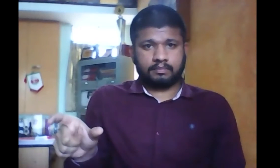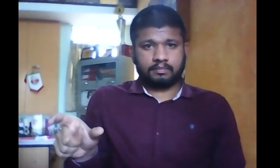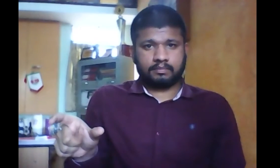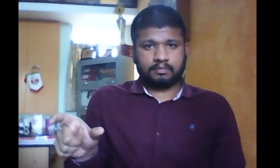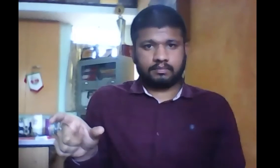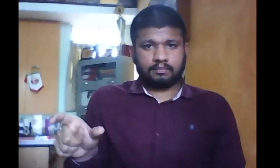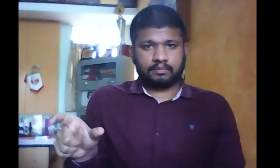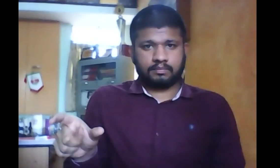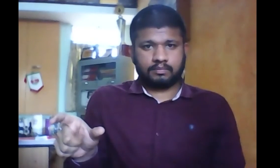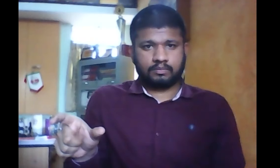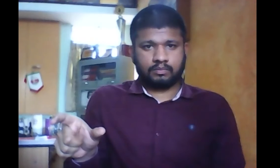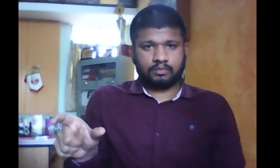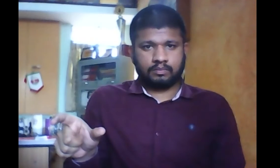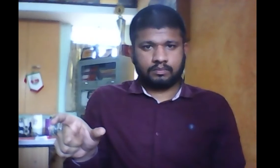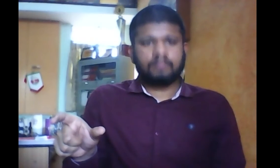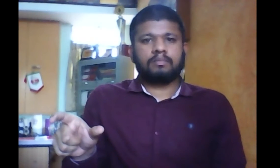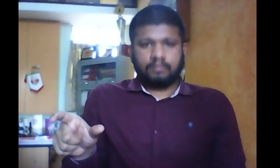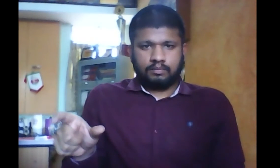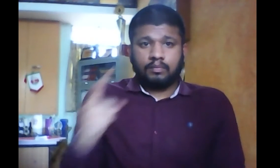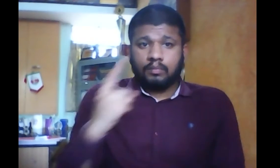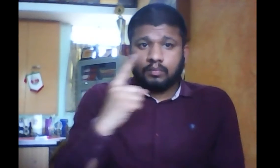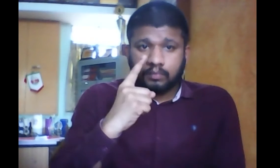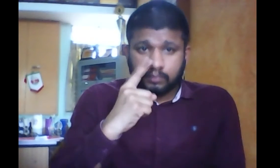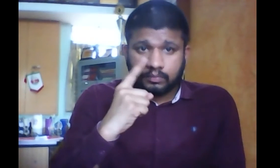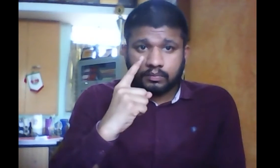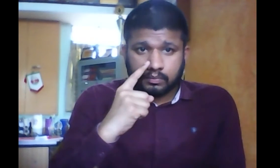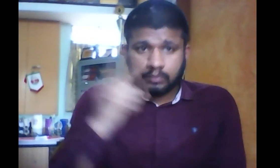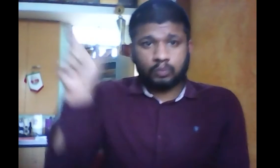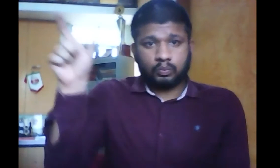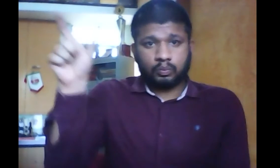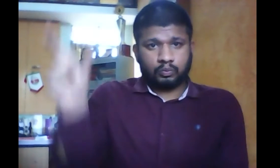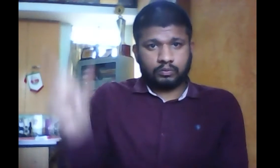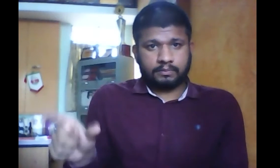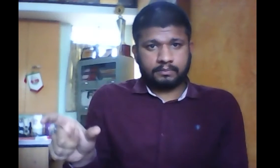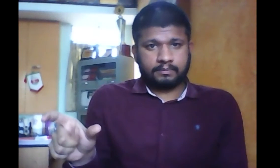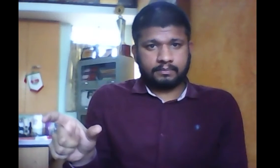Woman. No spin and person. Yeah, woman.